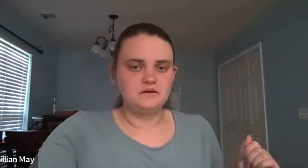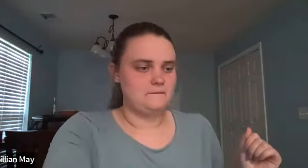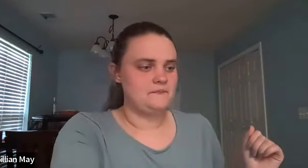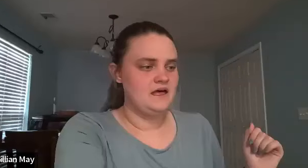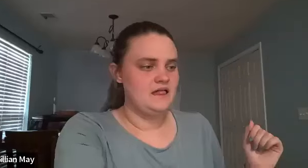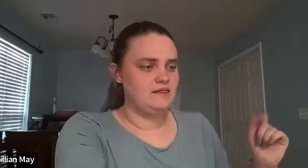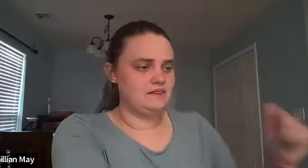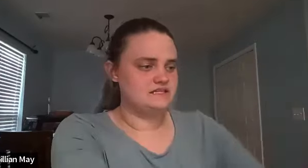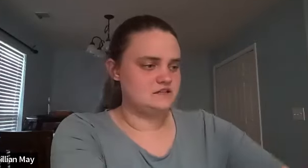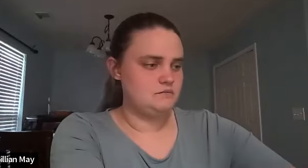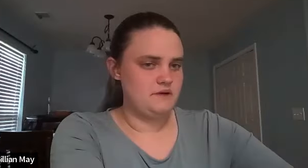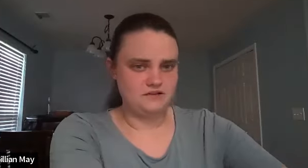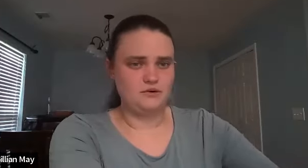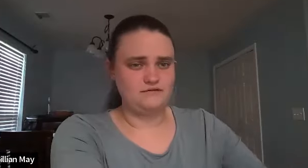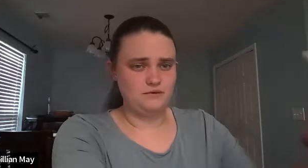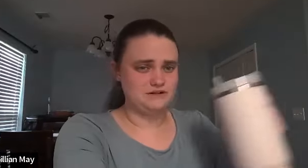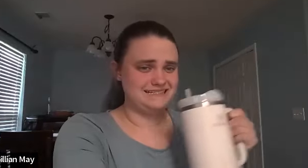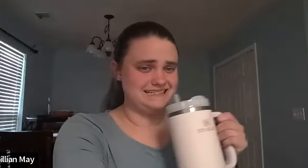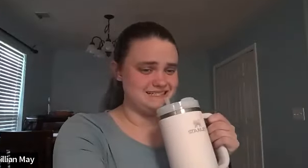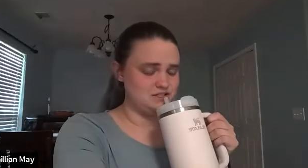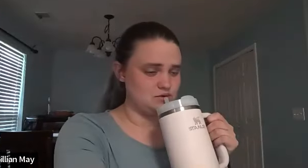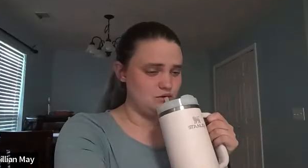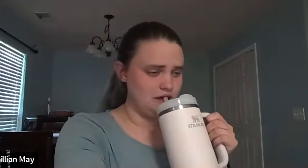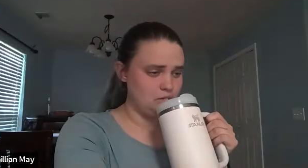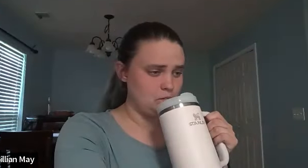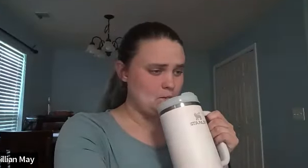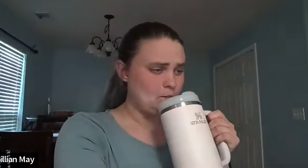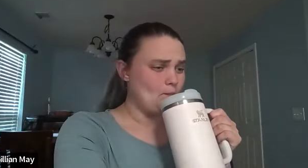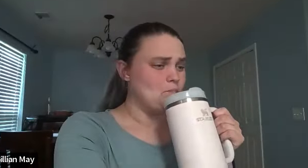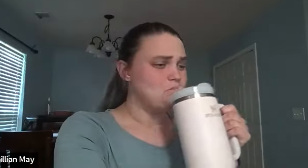Okay, well, let's go back through our 4 seasons real quick.